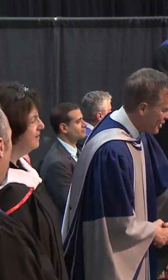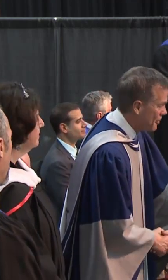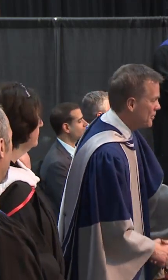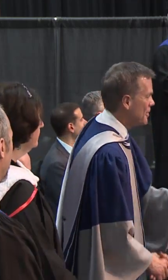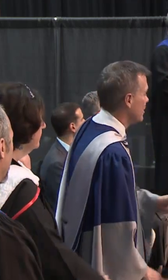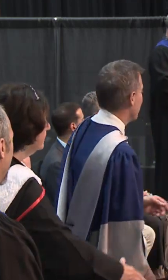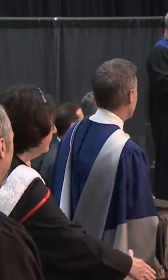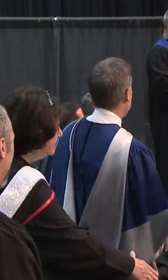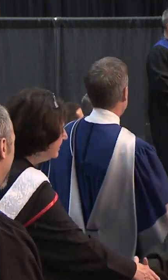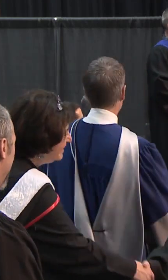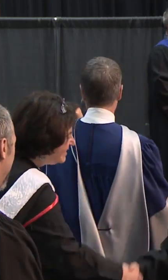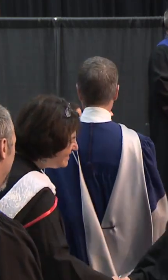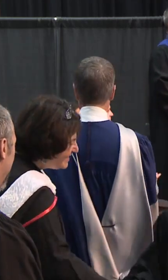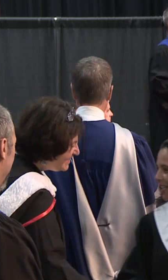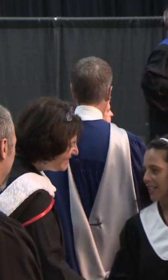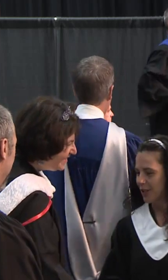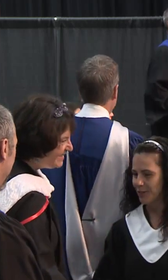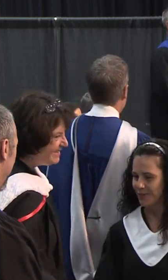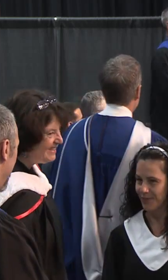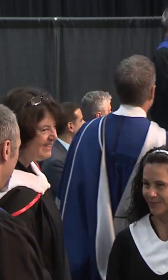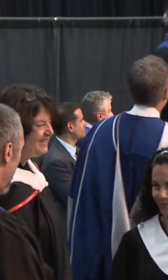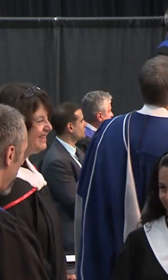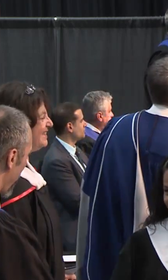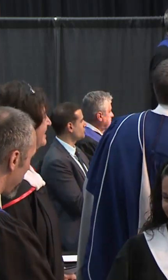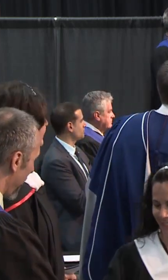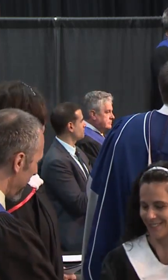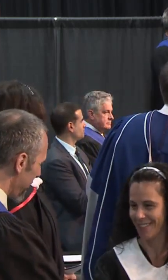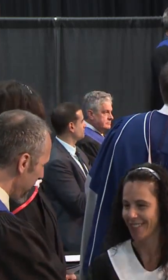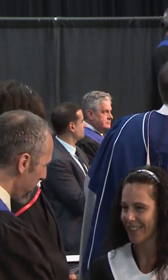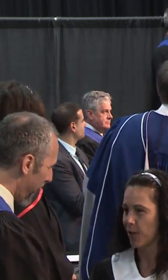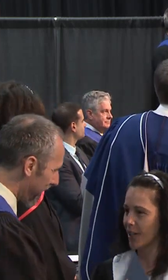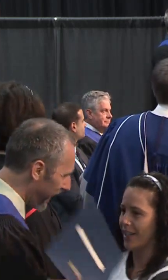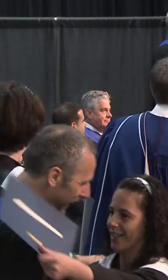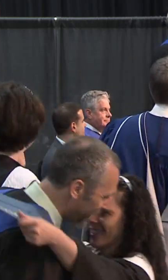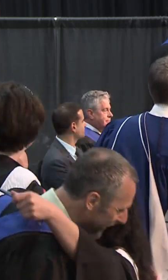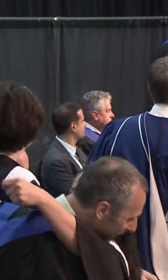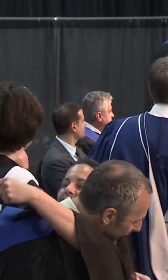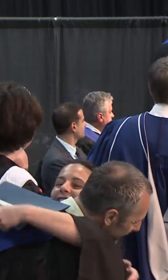Jordan Nickerson, with honors.